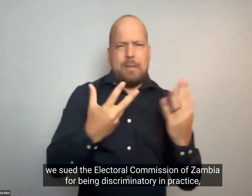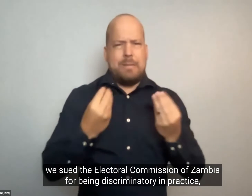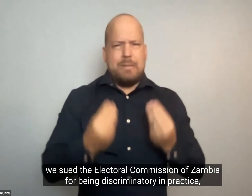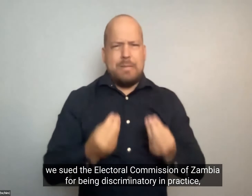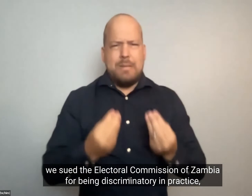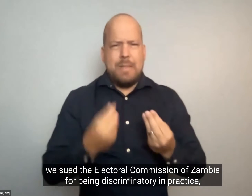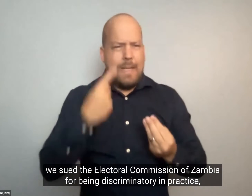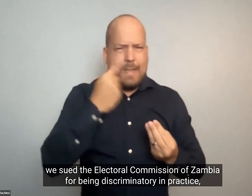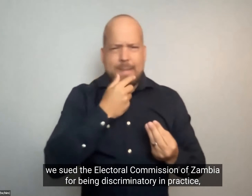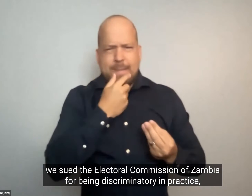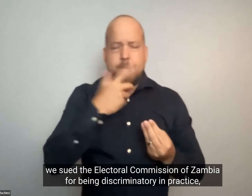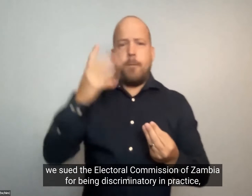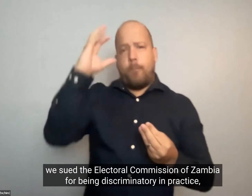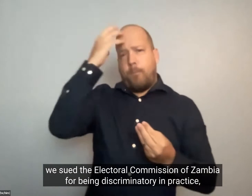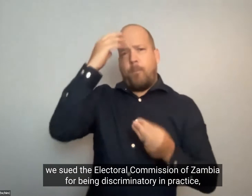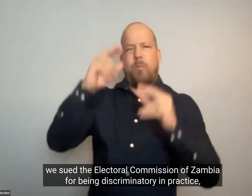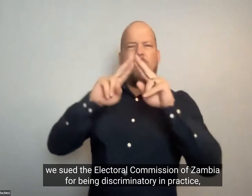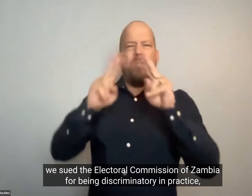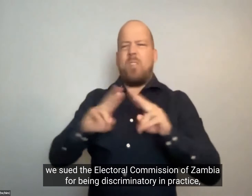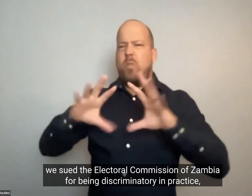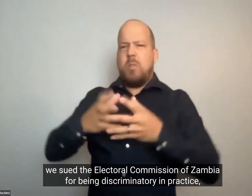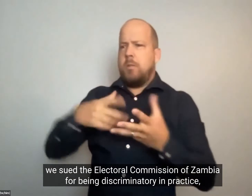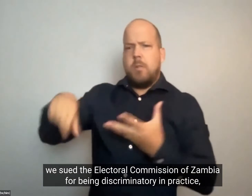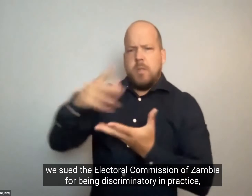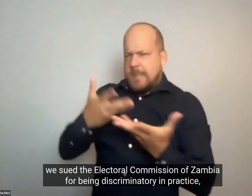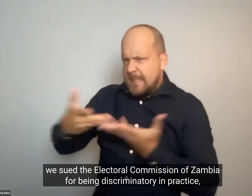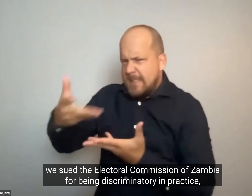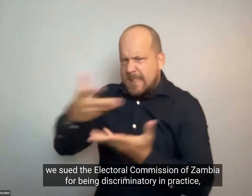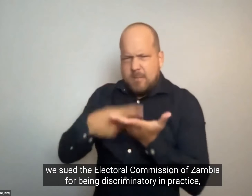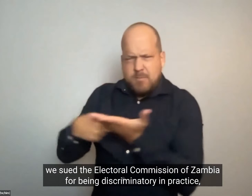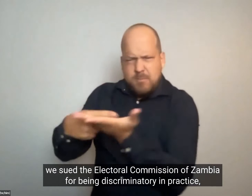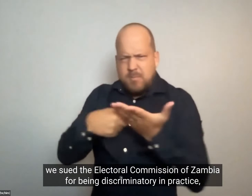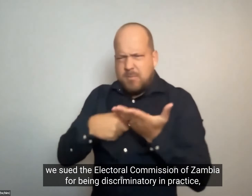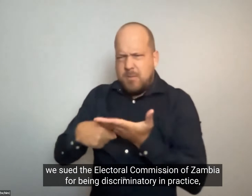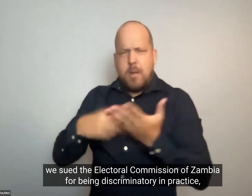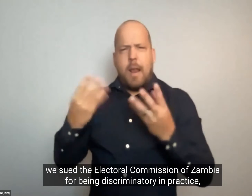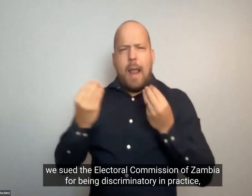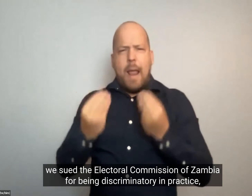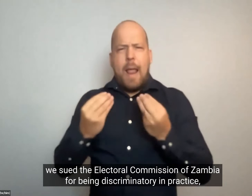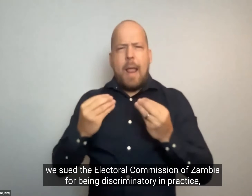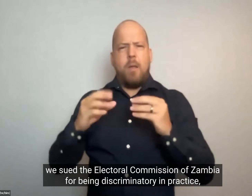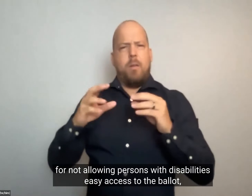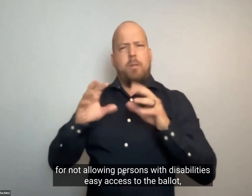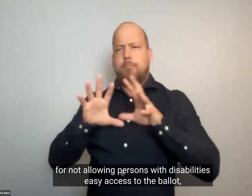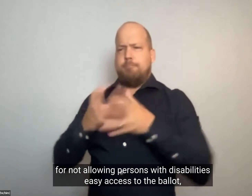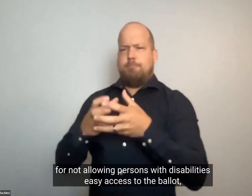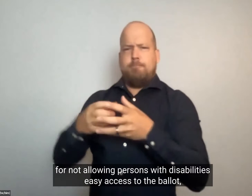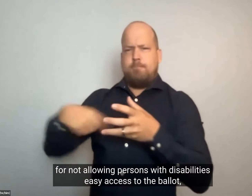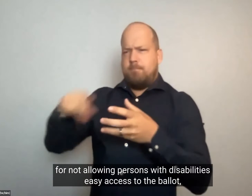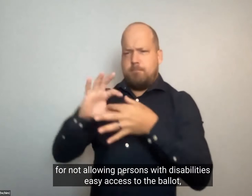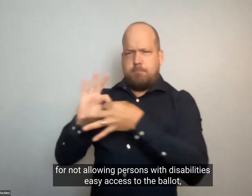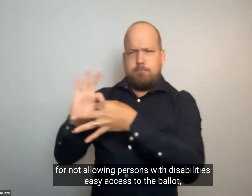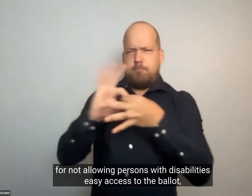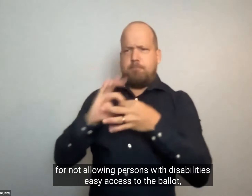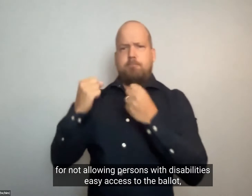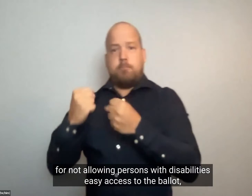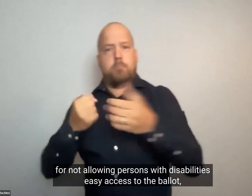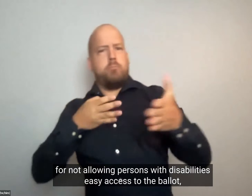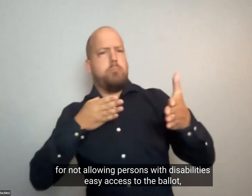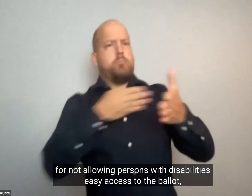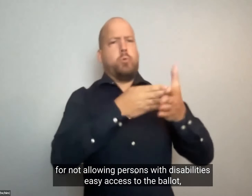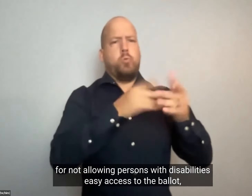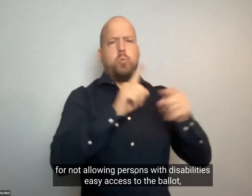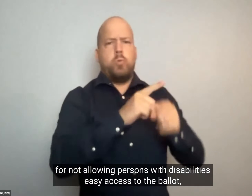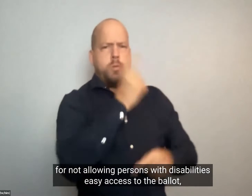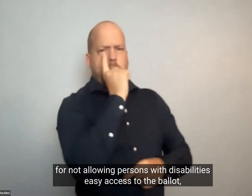Commission of Zambia for being discriminatory in practice, for not allowing